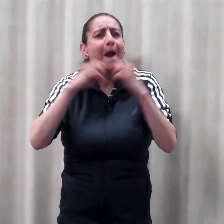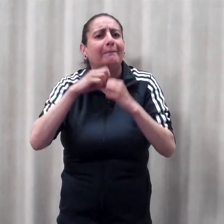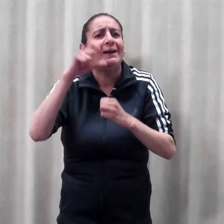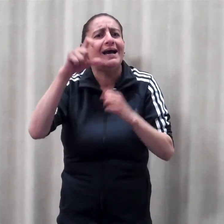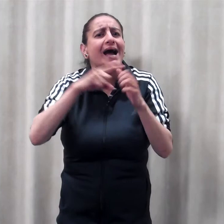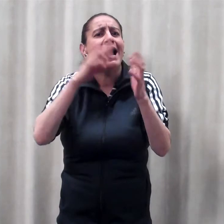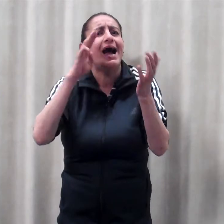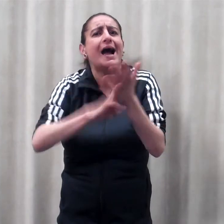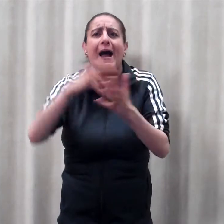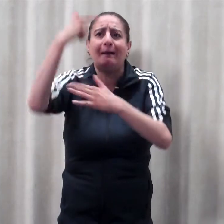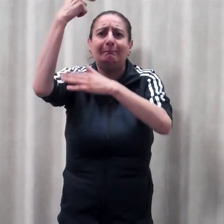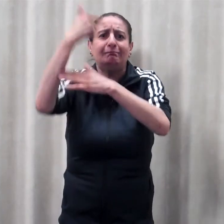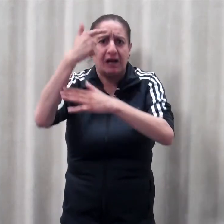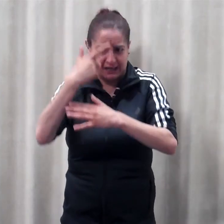Thank you.